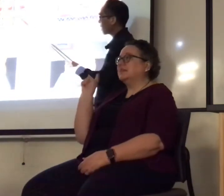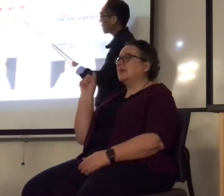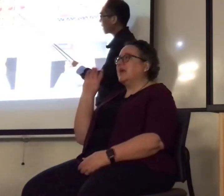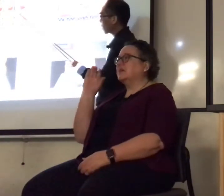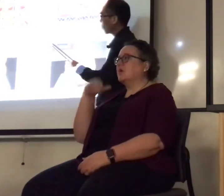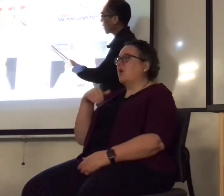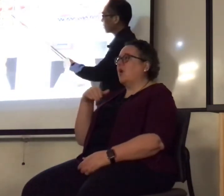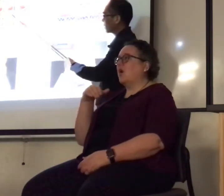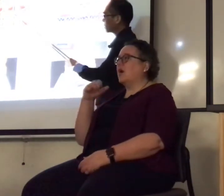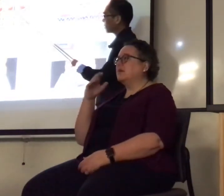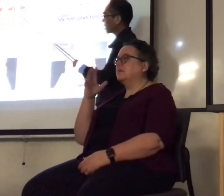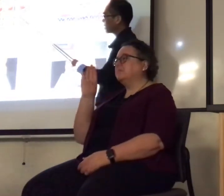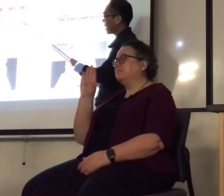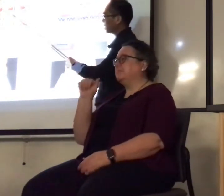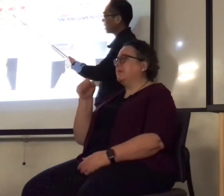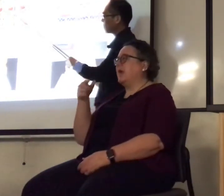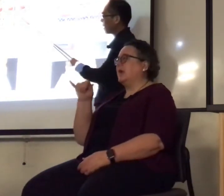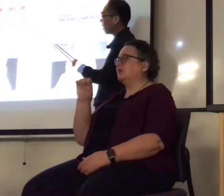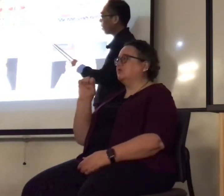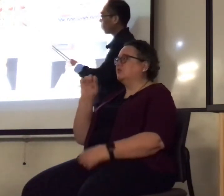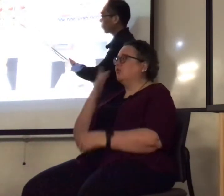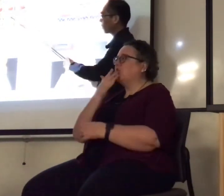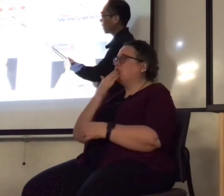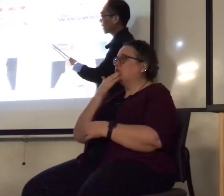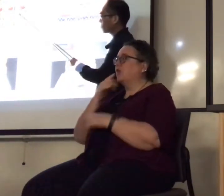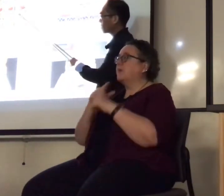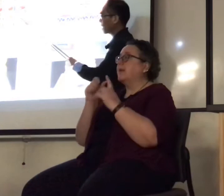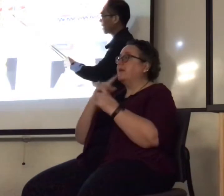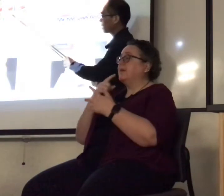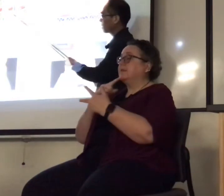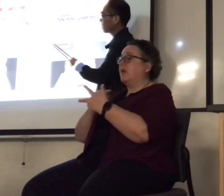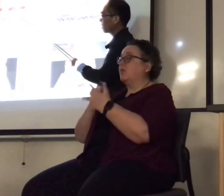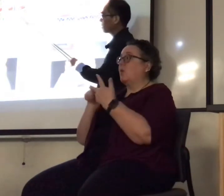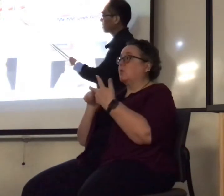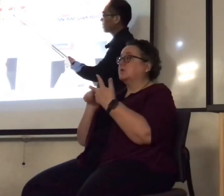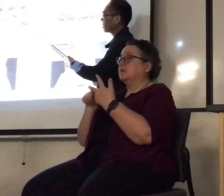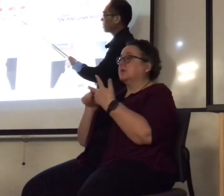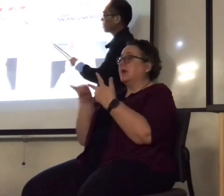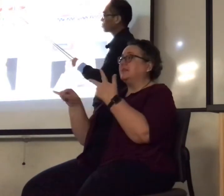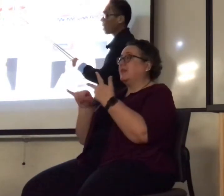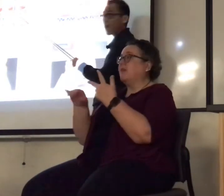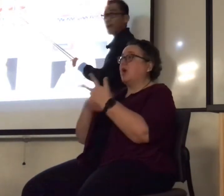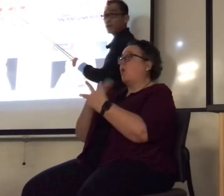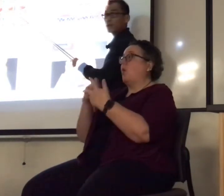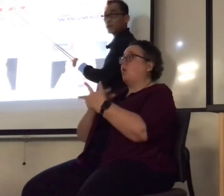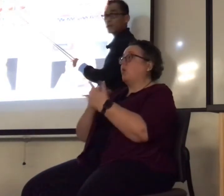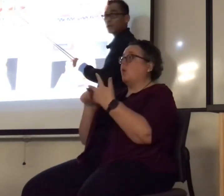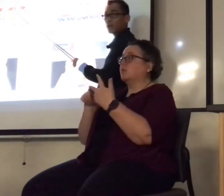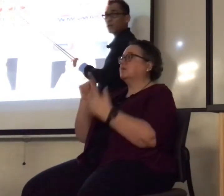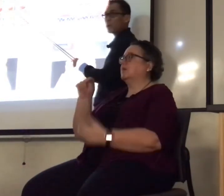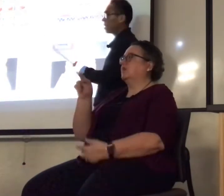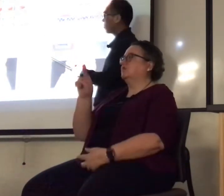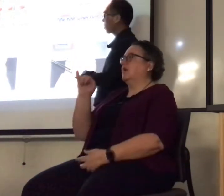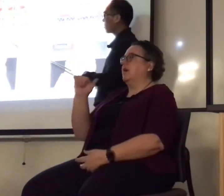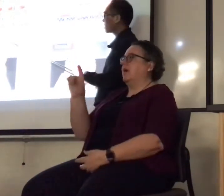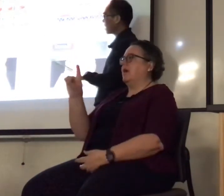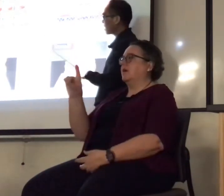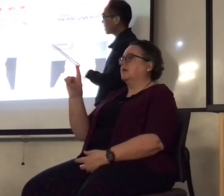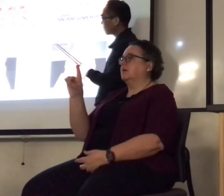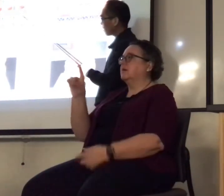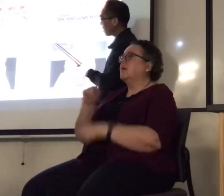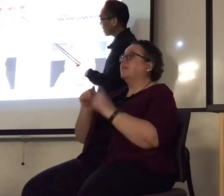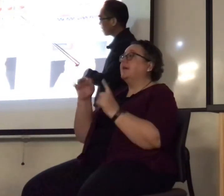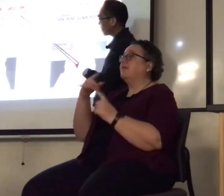So what if I go like this and I say identify all three things? What is that? Triad. But what if I